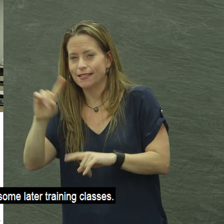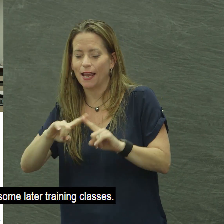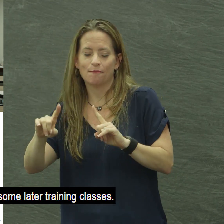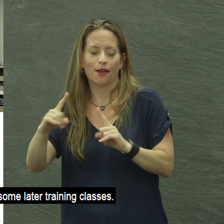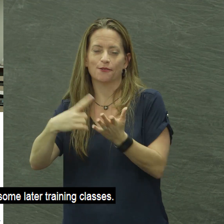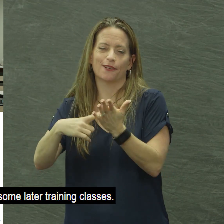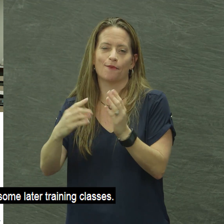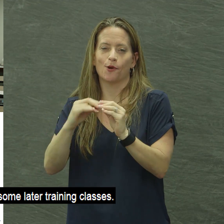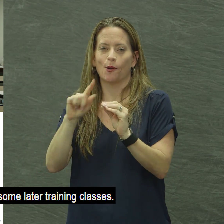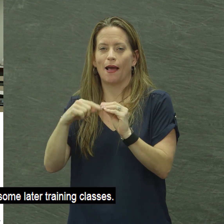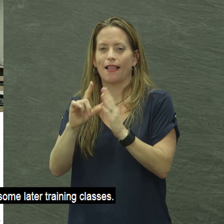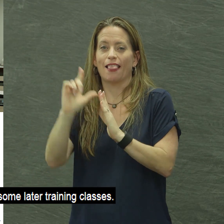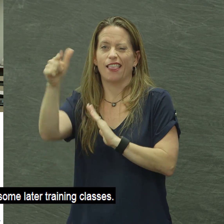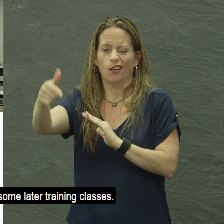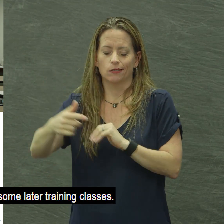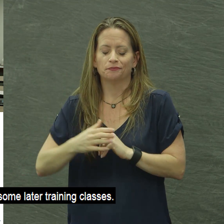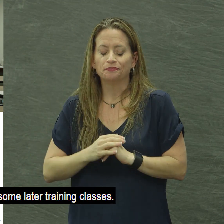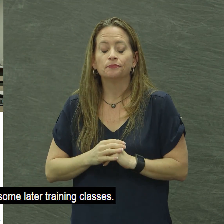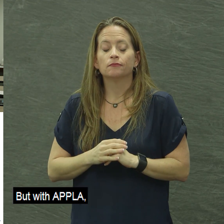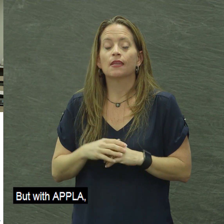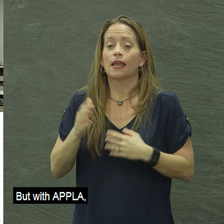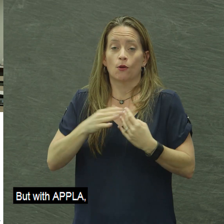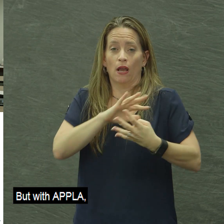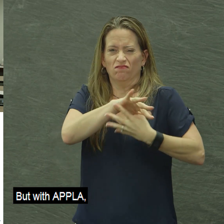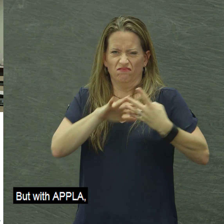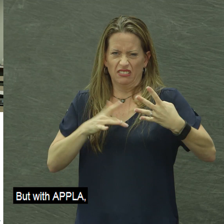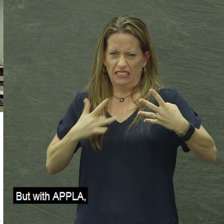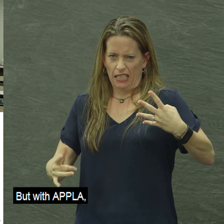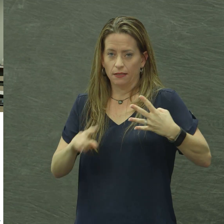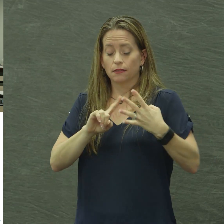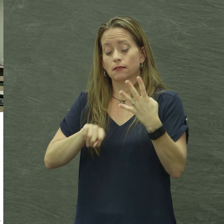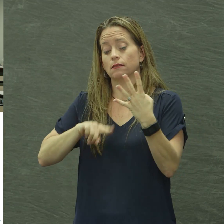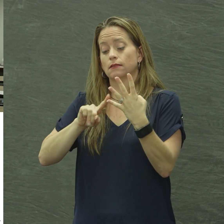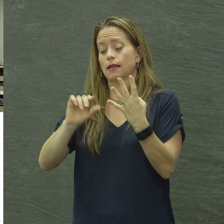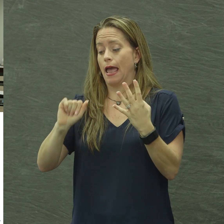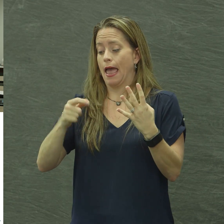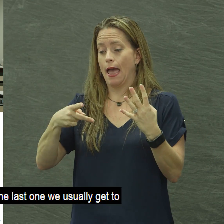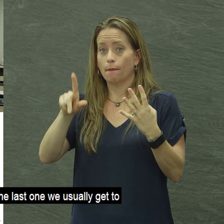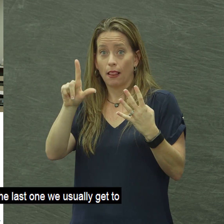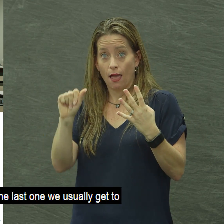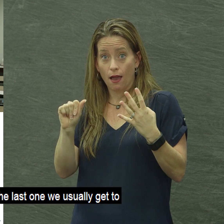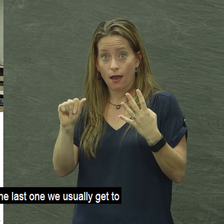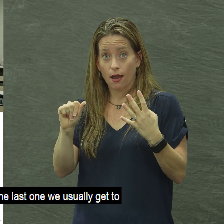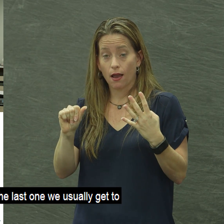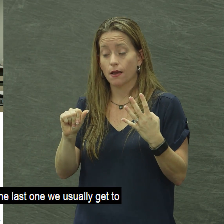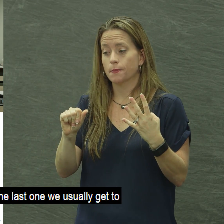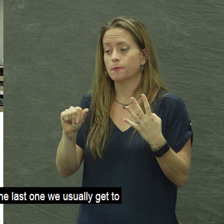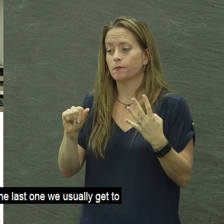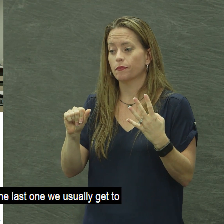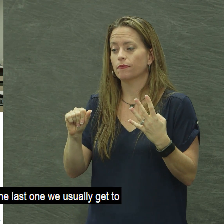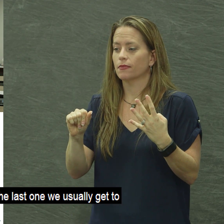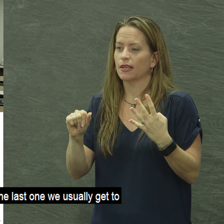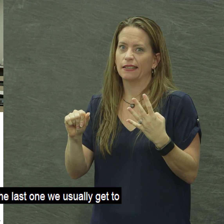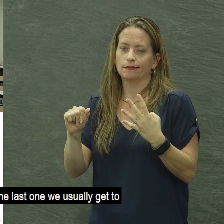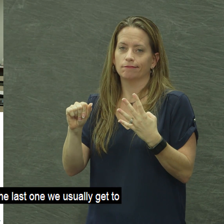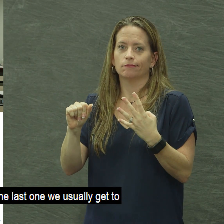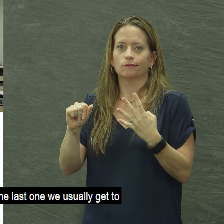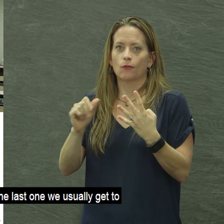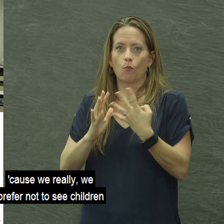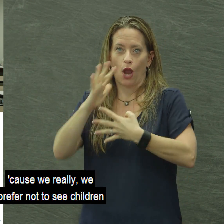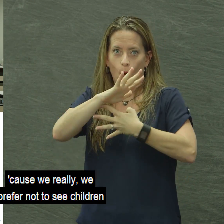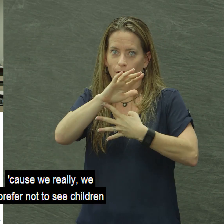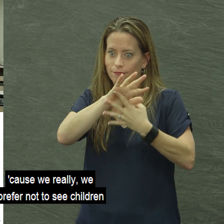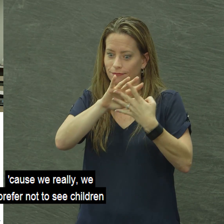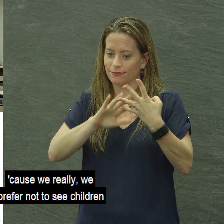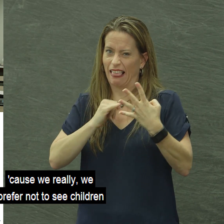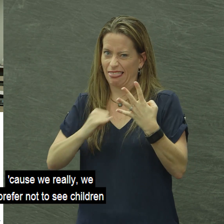later training classes. But with APLA, it's the last one we usually get to,